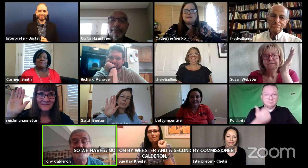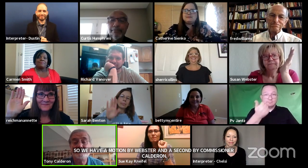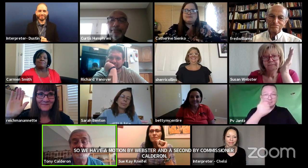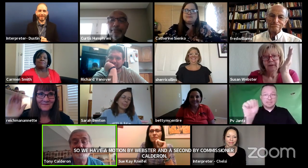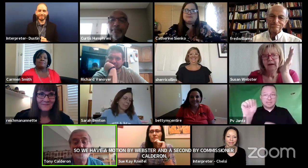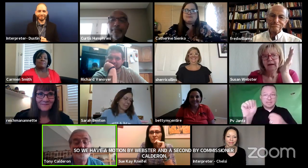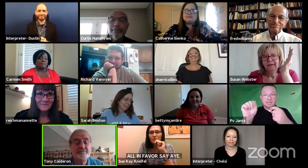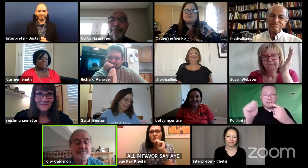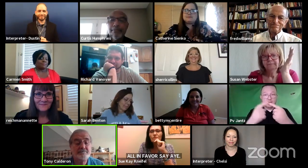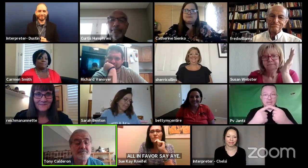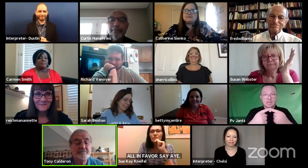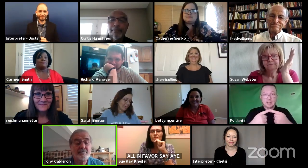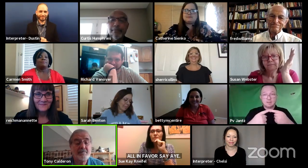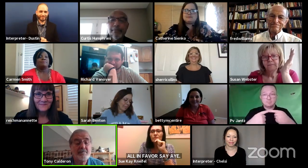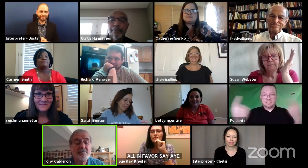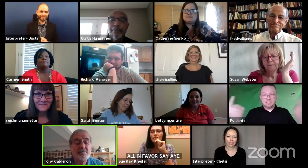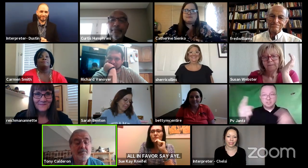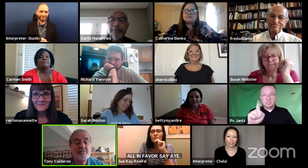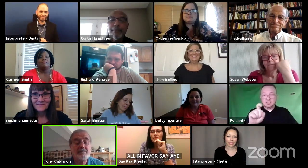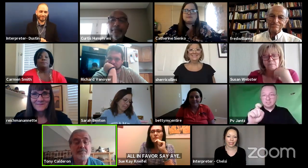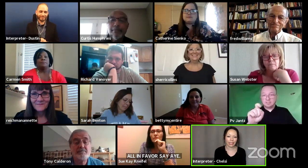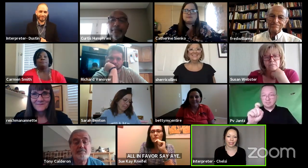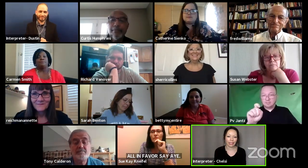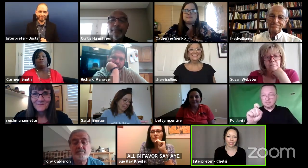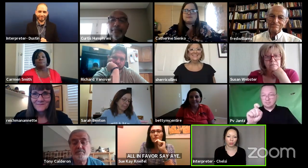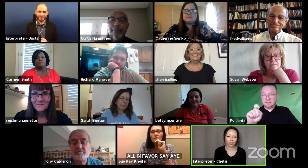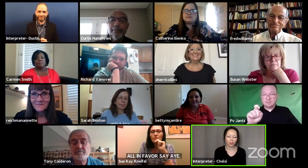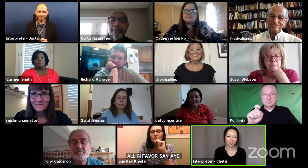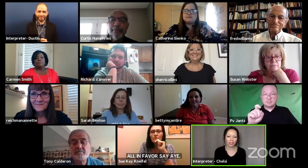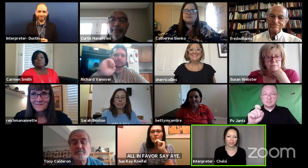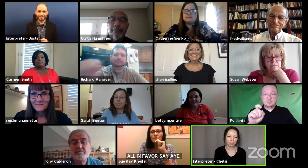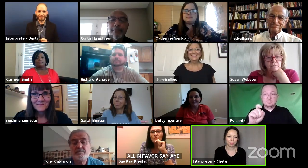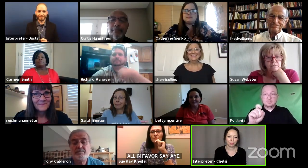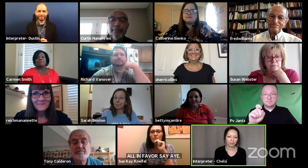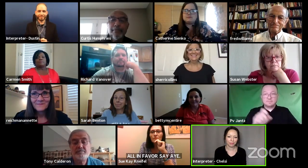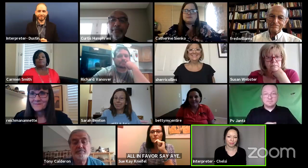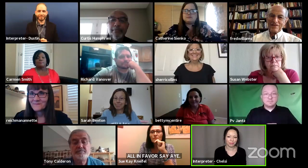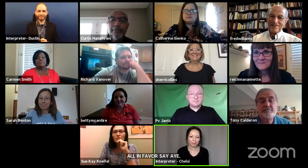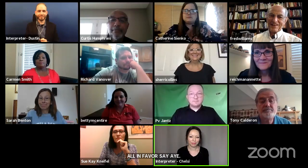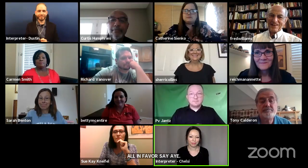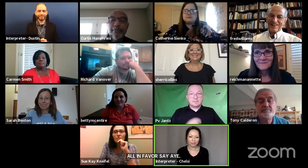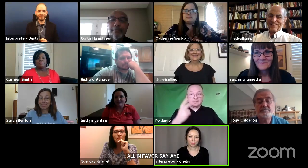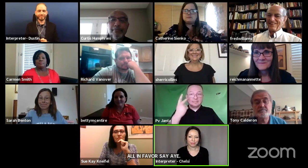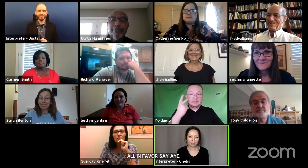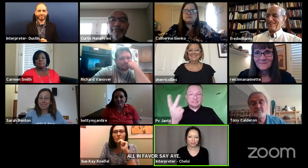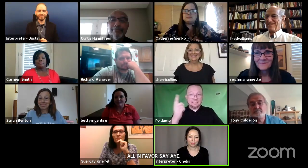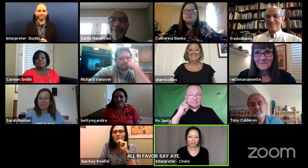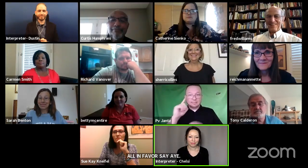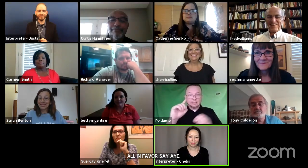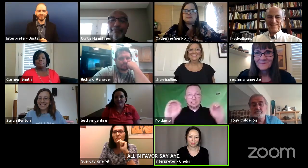Aye. Aye. Aye. Any opposed?